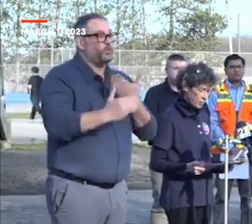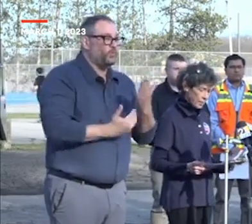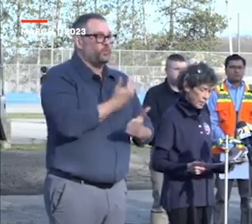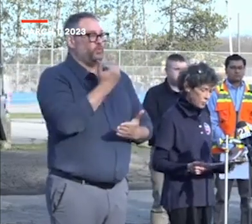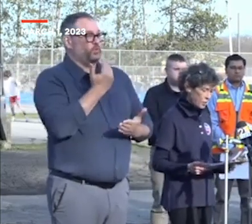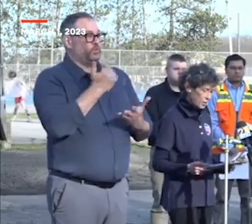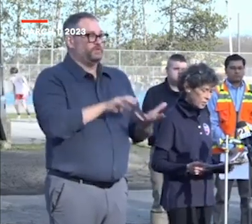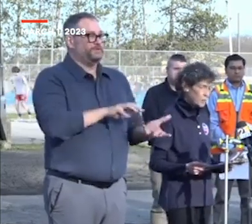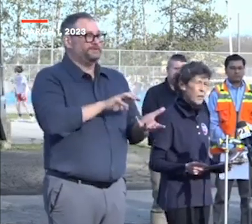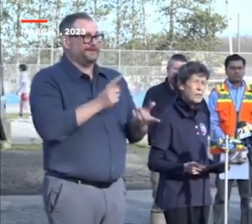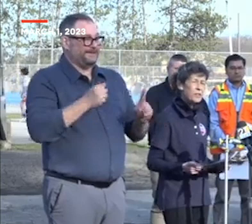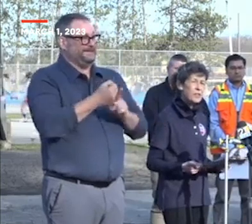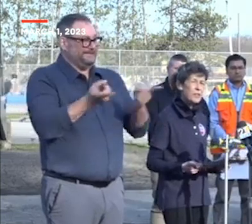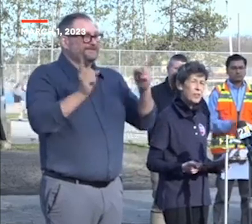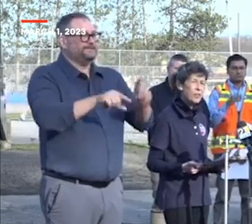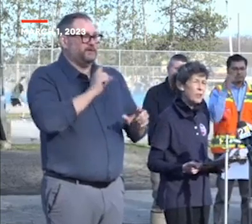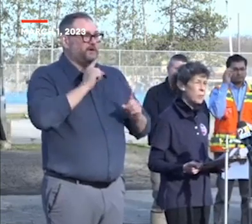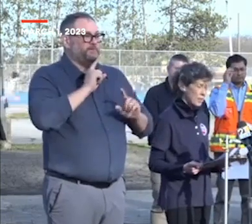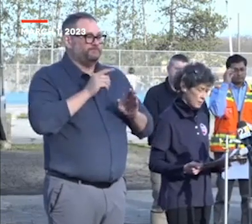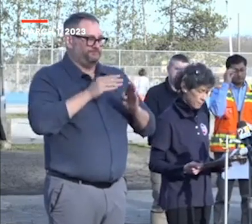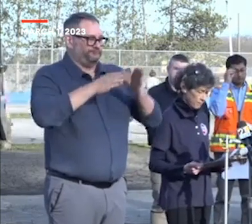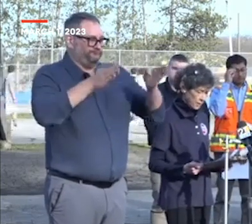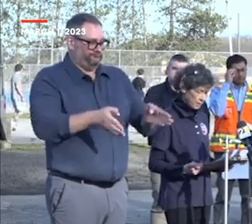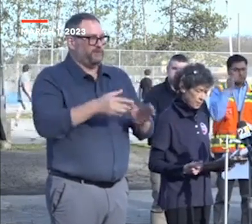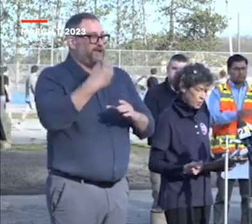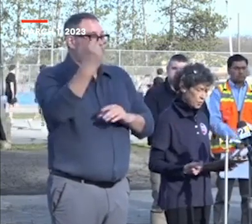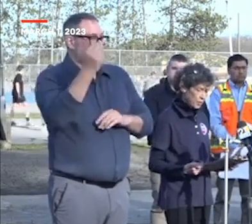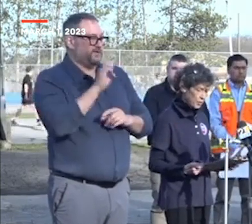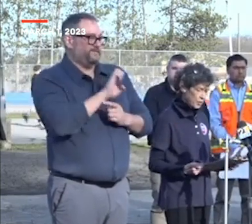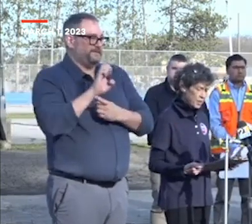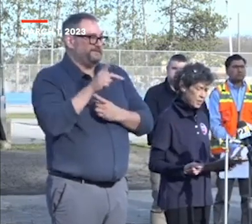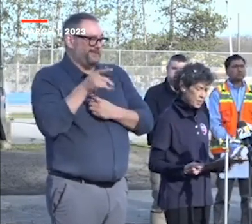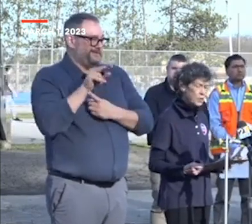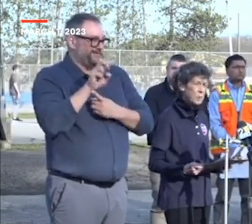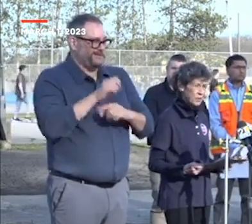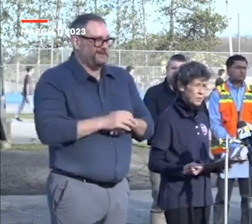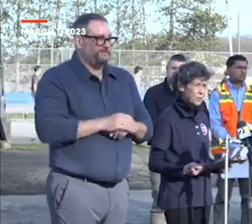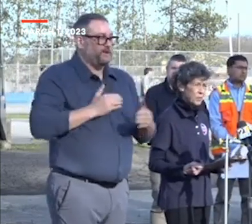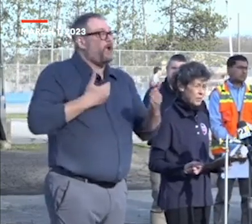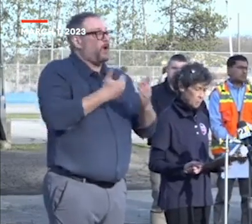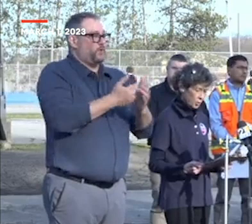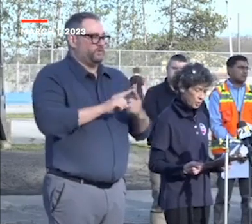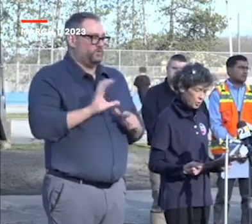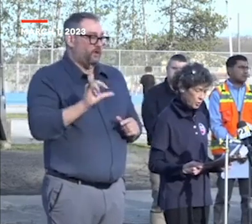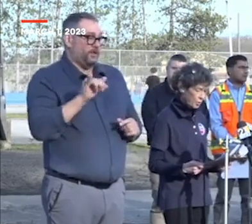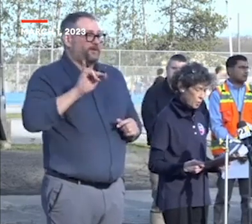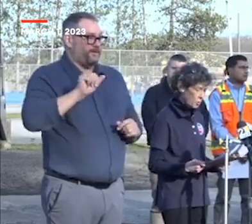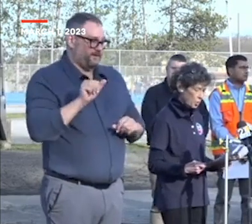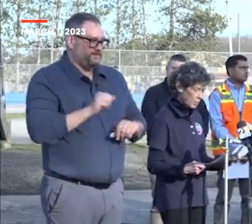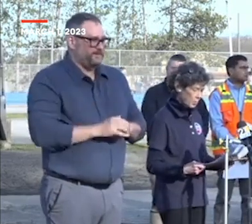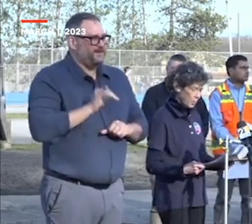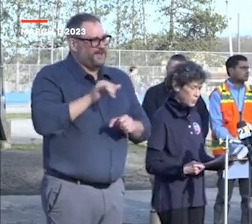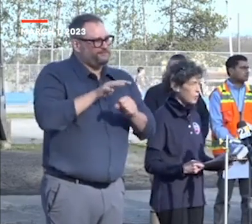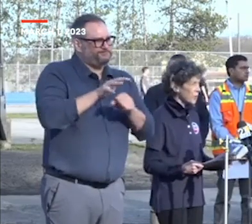post outside of East Palestine near Columbiana. This will give us enough space to park all the